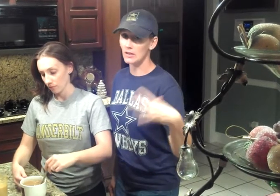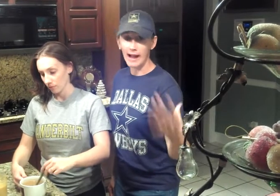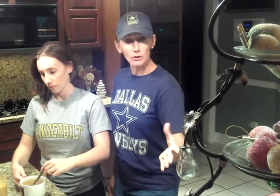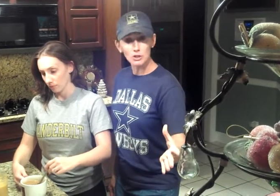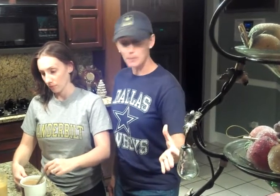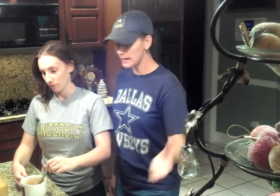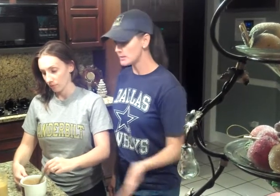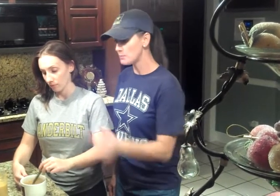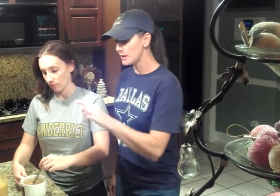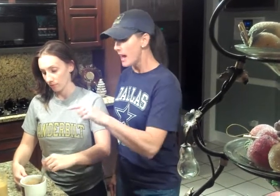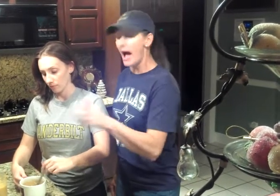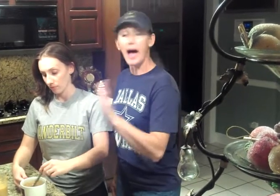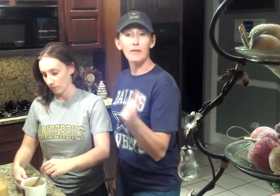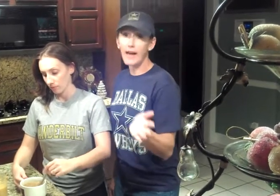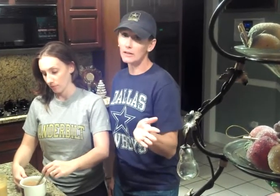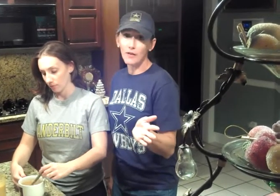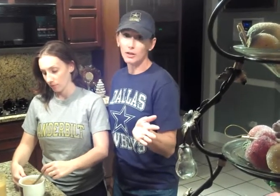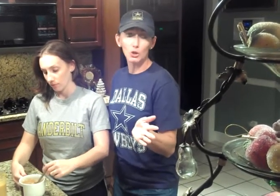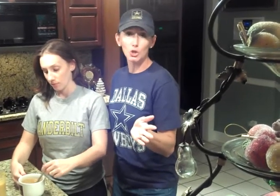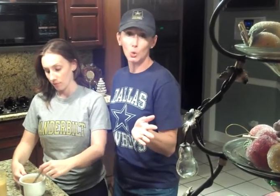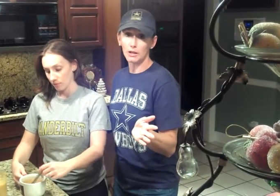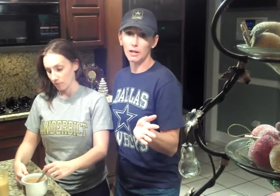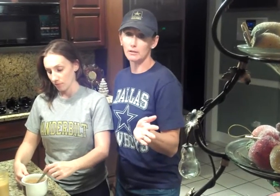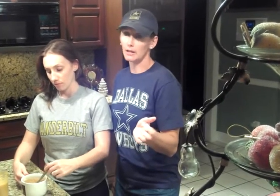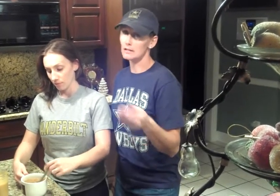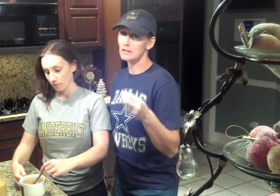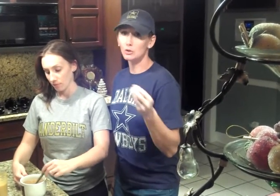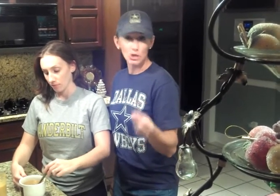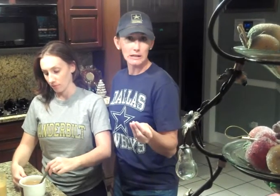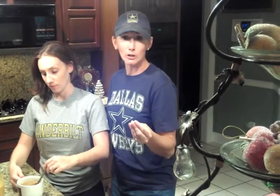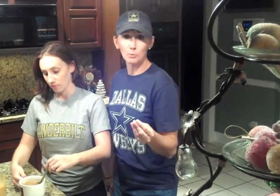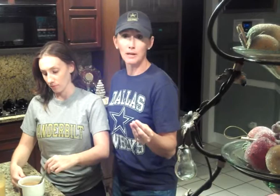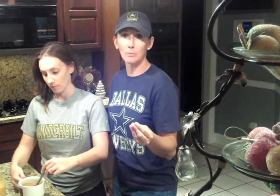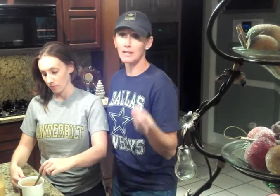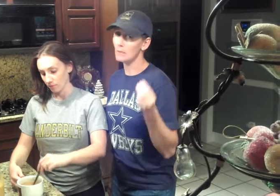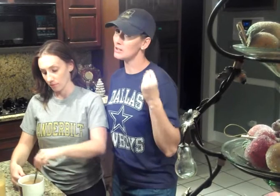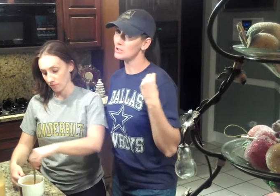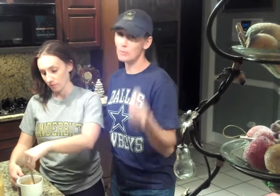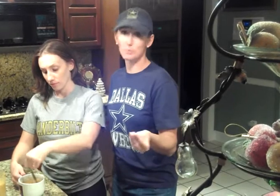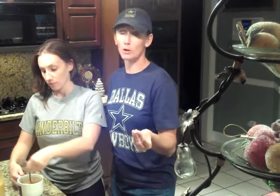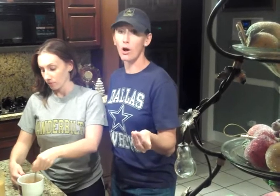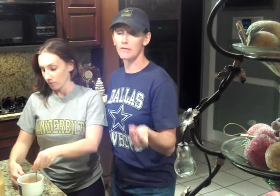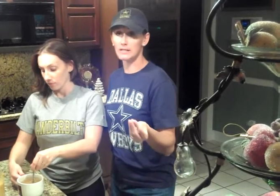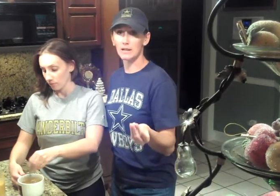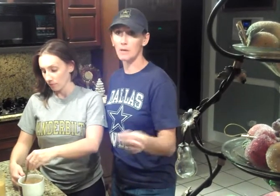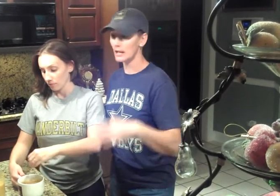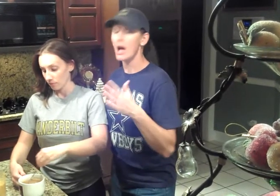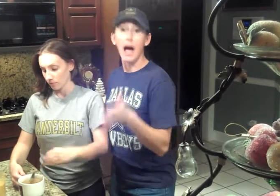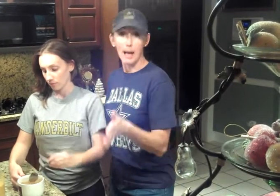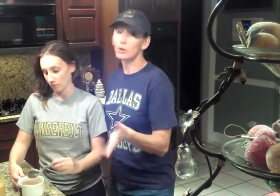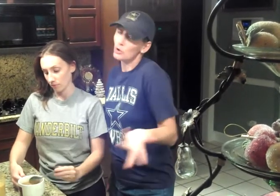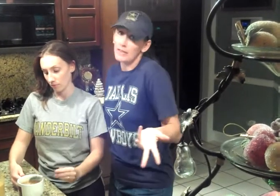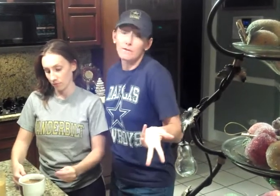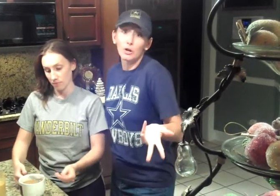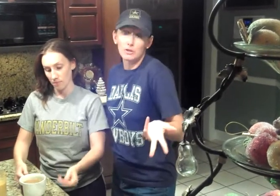add their spices. But if I can find a good shortcut and still cheat a little bit, but yet be so much better off and save money, I'm going to try that first. It's